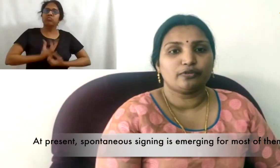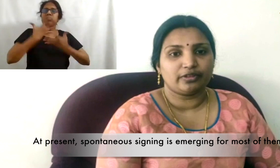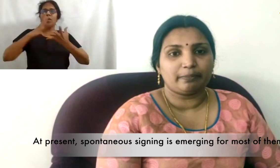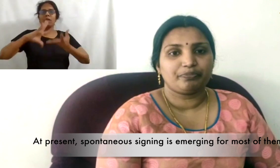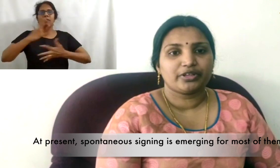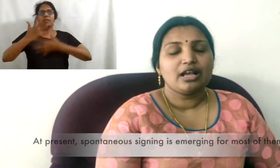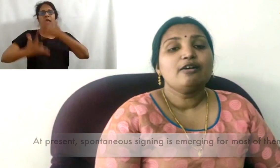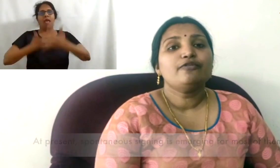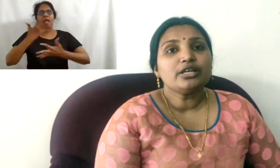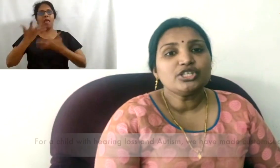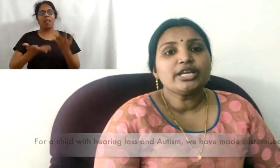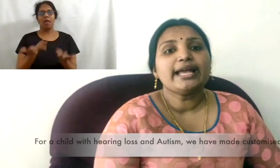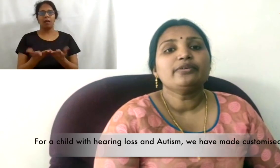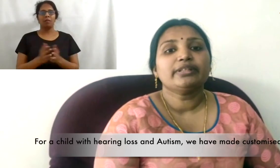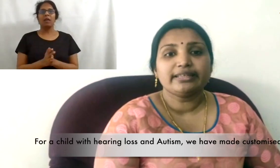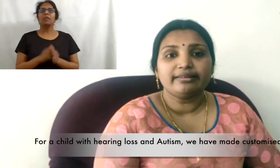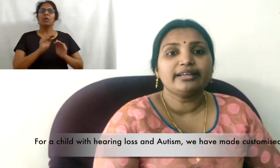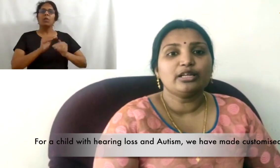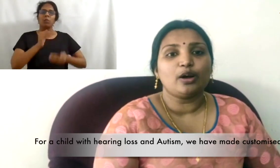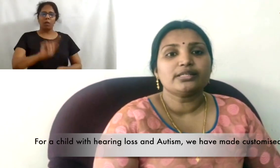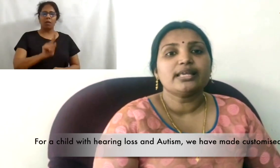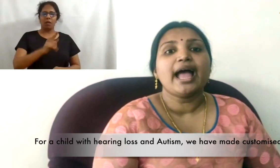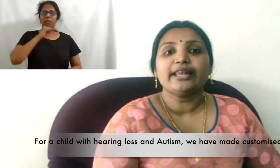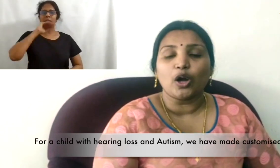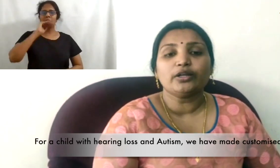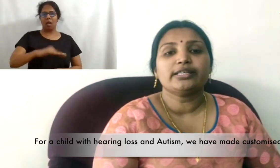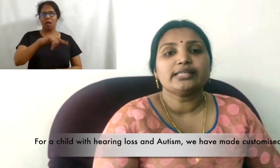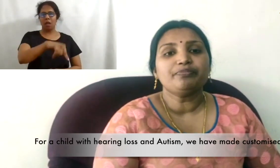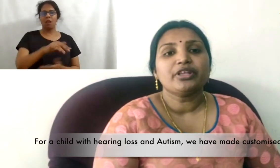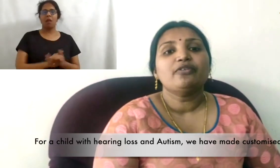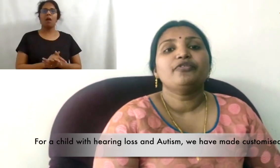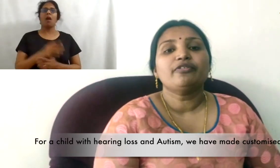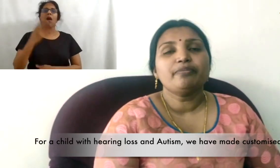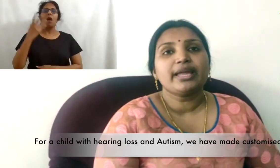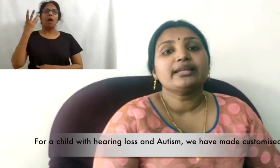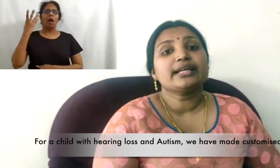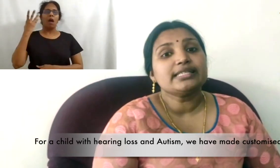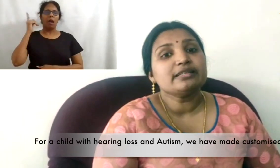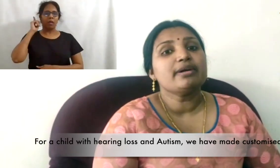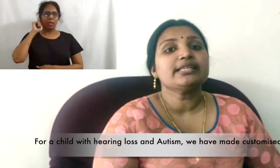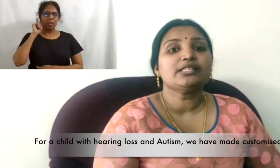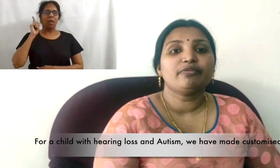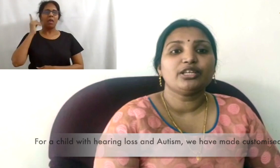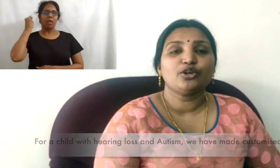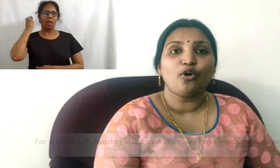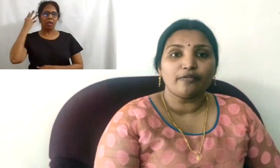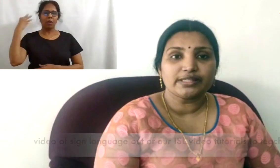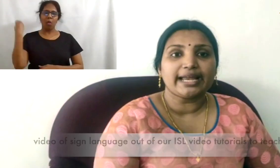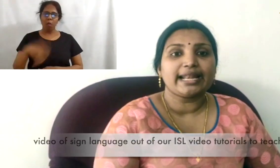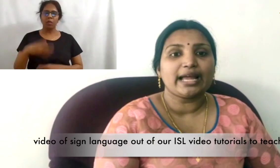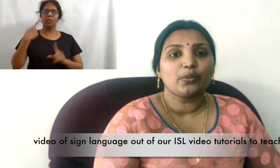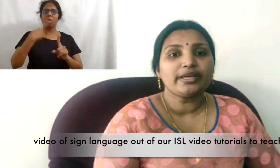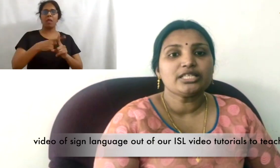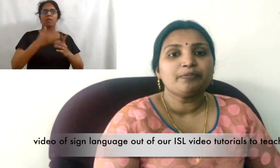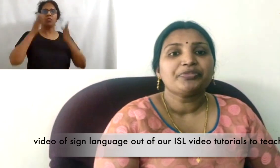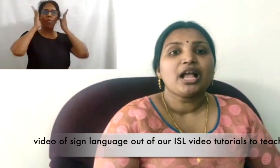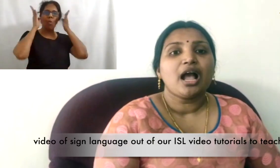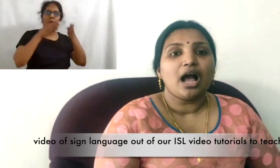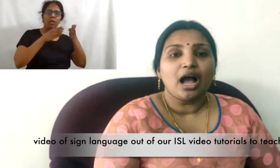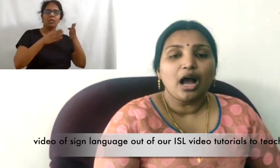them. For a child with hearing loss and autism, we have made customized video of sign language out